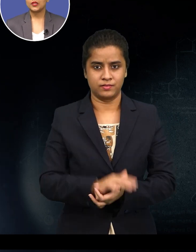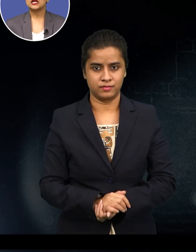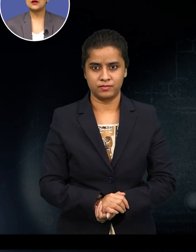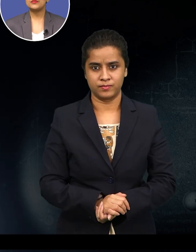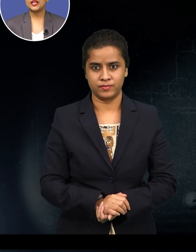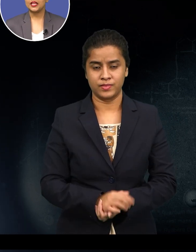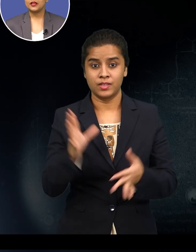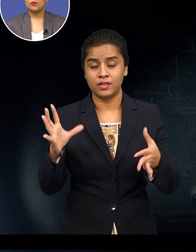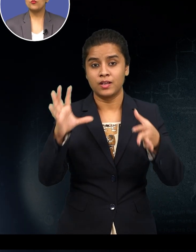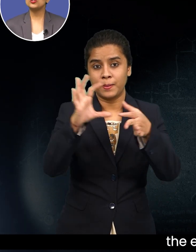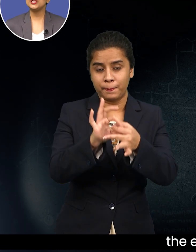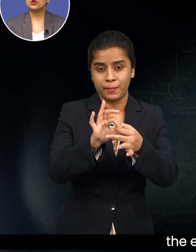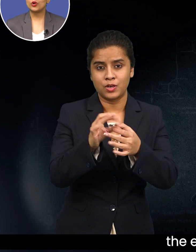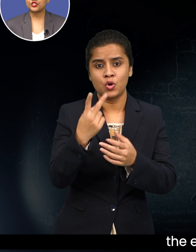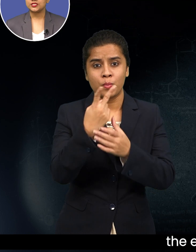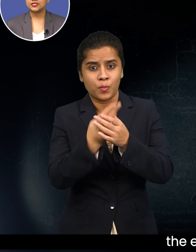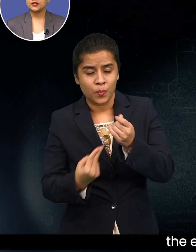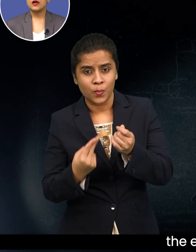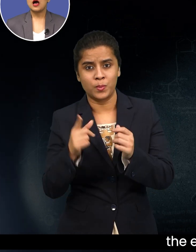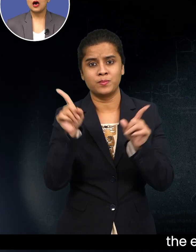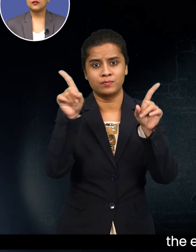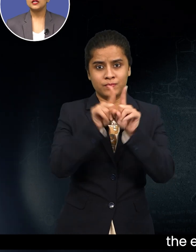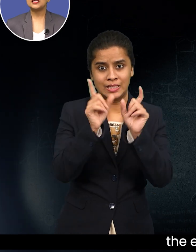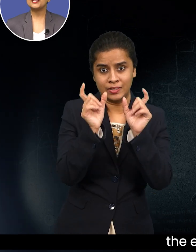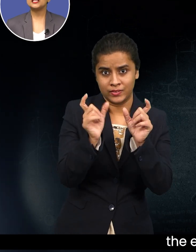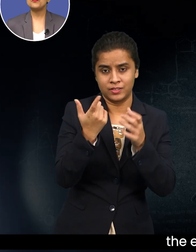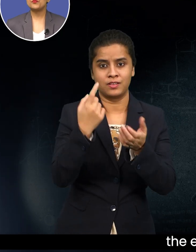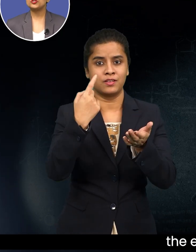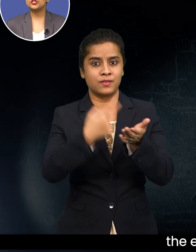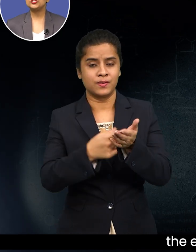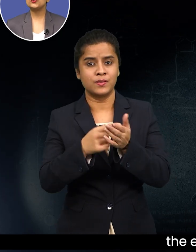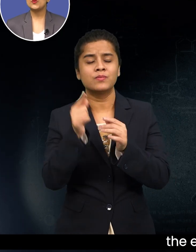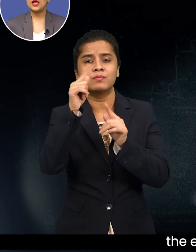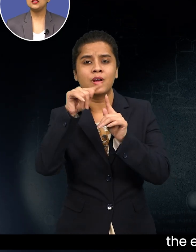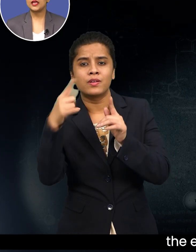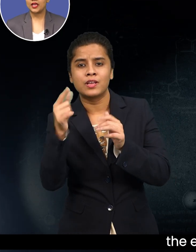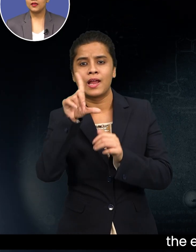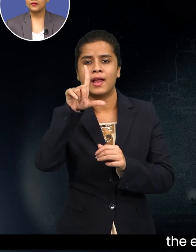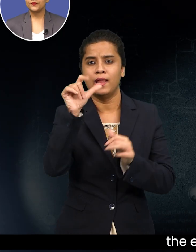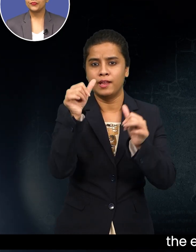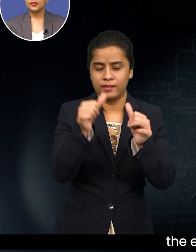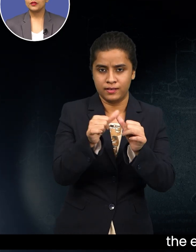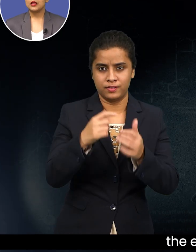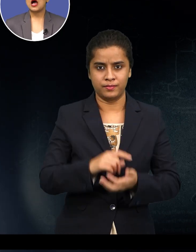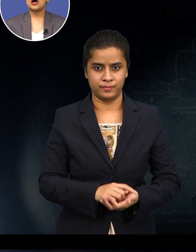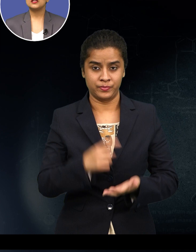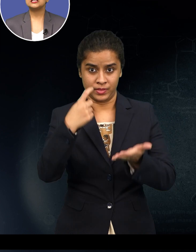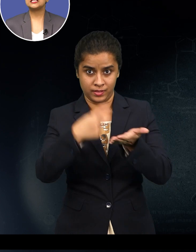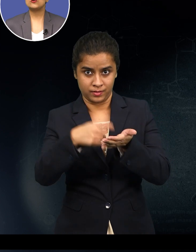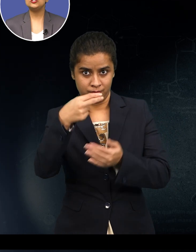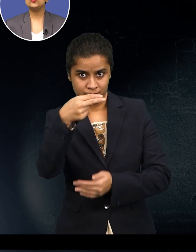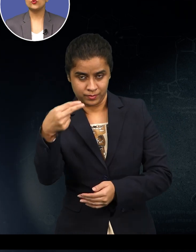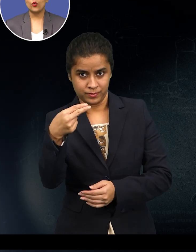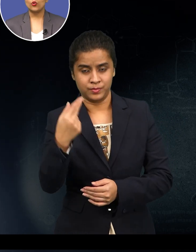A, combining both the equations, R directly proportional to L by A, R